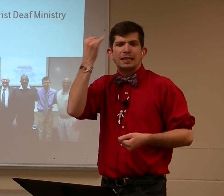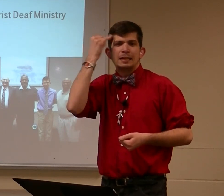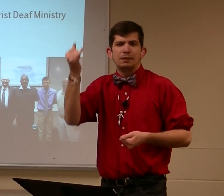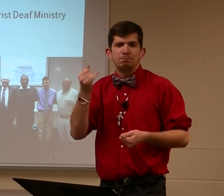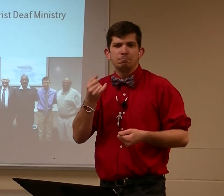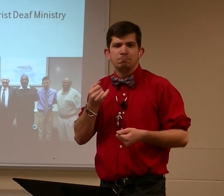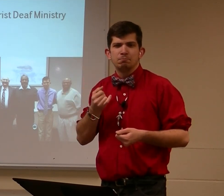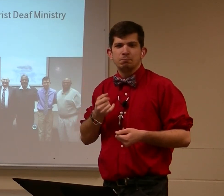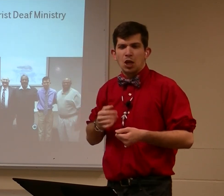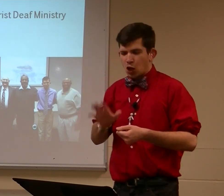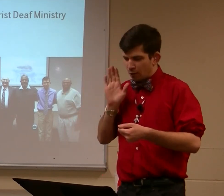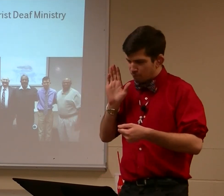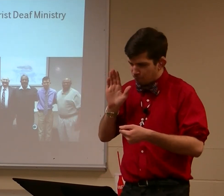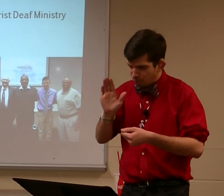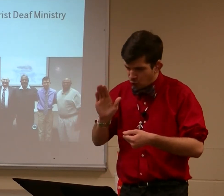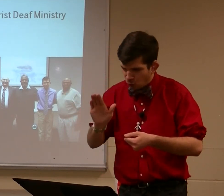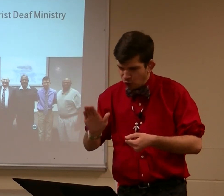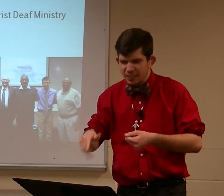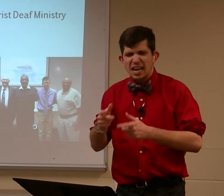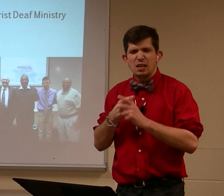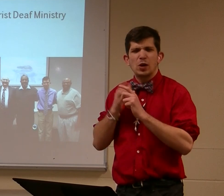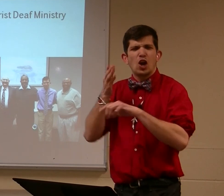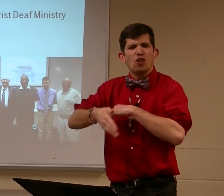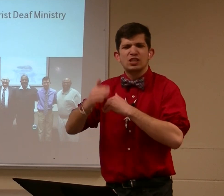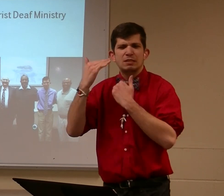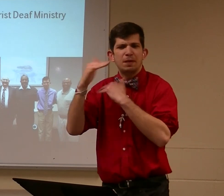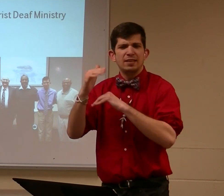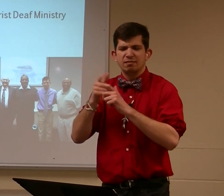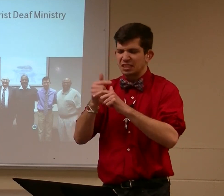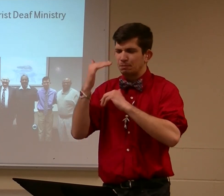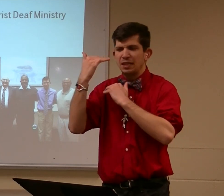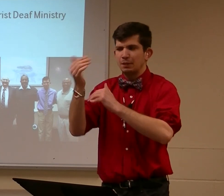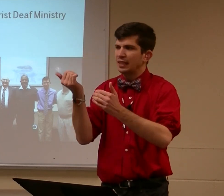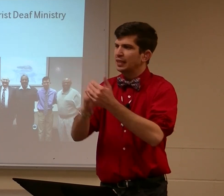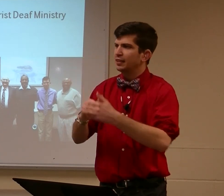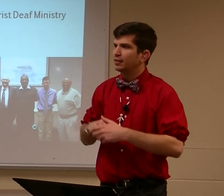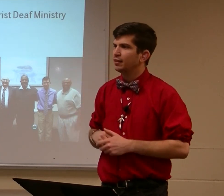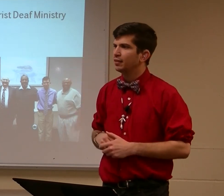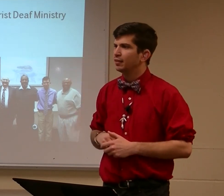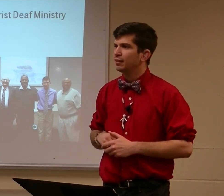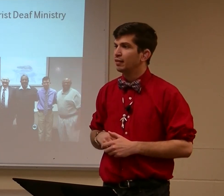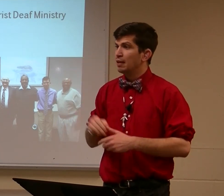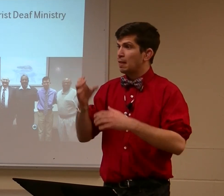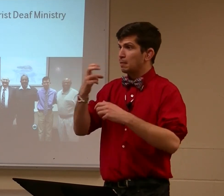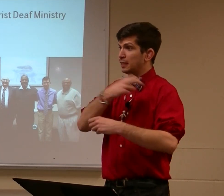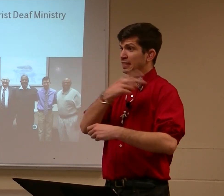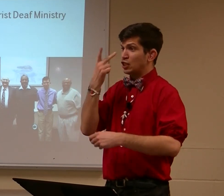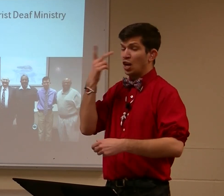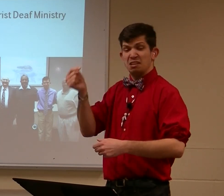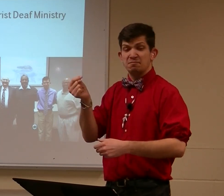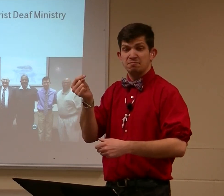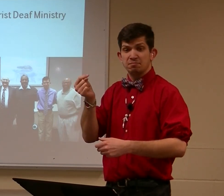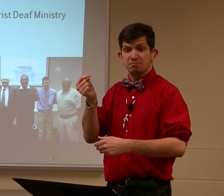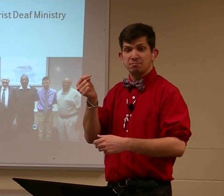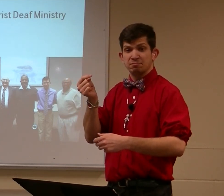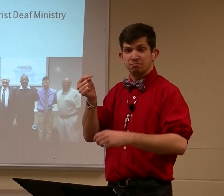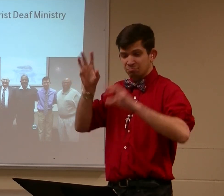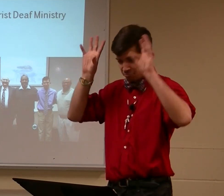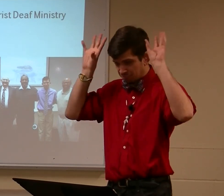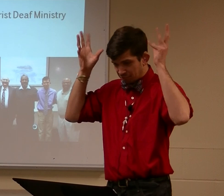idea. He floored and he went over the speed limit again. The police saw it, and